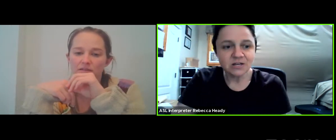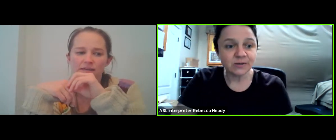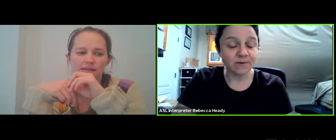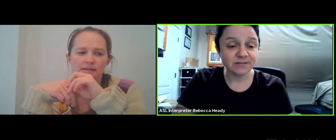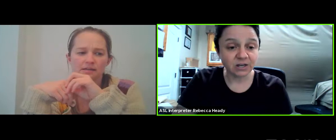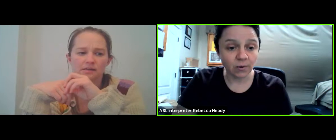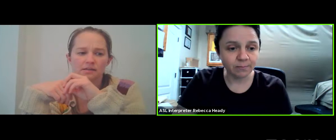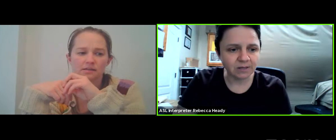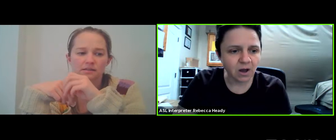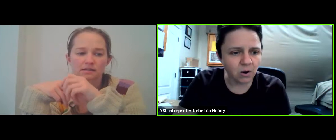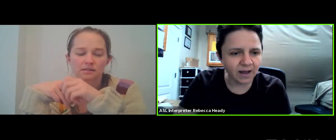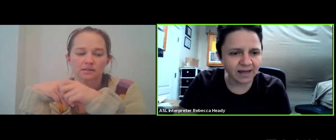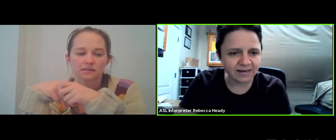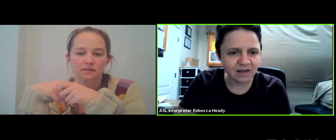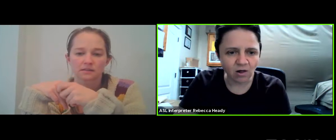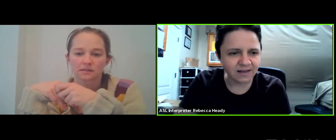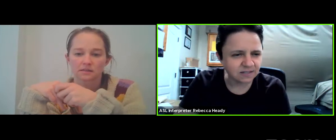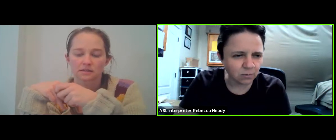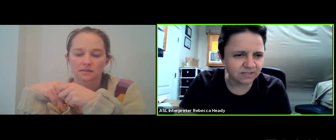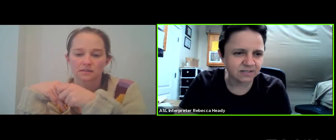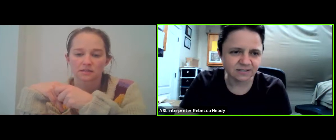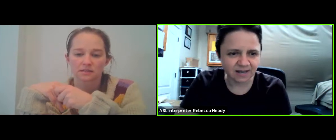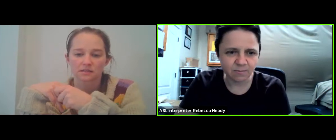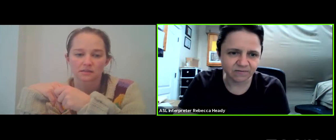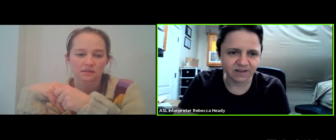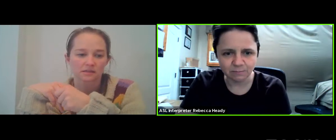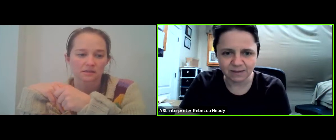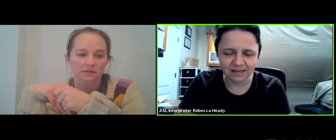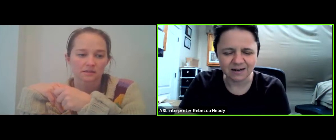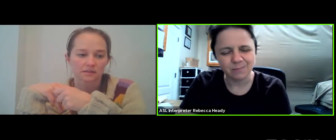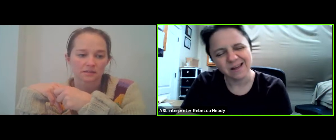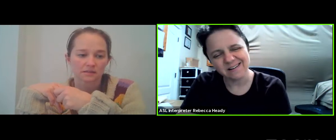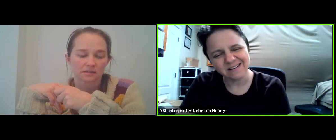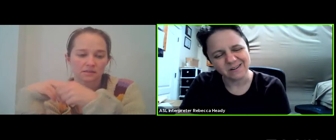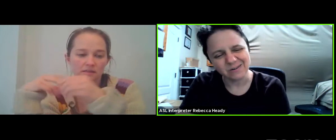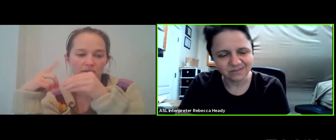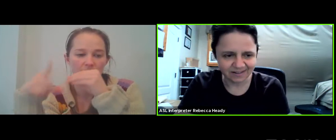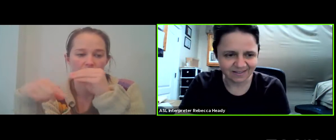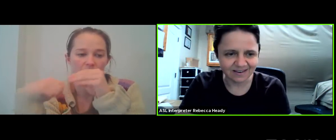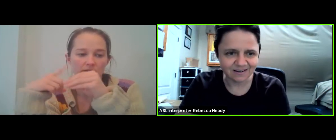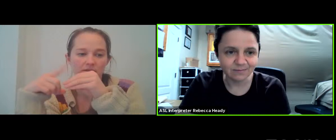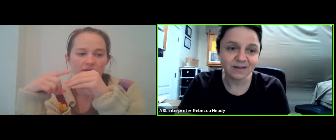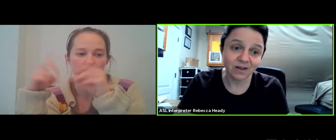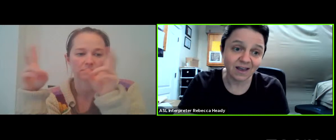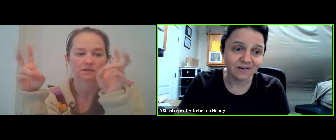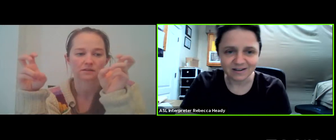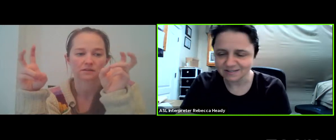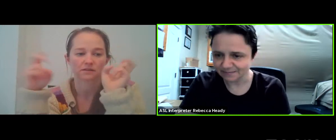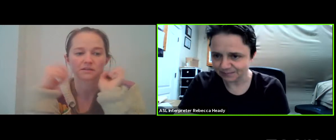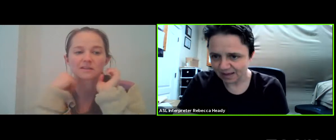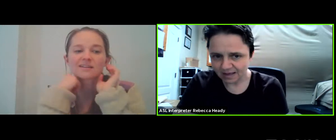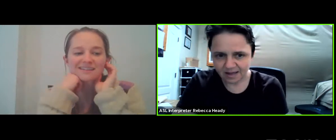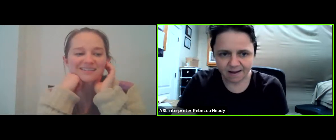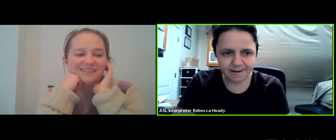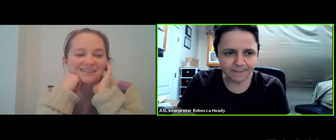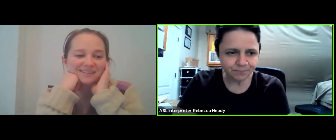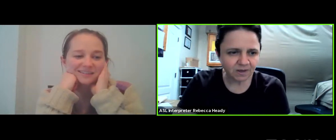picture. Yeah. Going below, and all I saw was this sign above can mean, and I'm like, oh, and then I'm like, oh yeah, there it